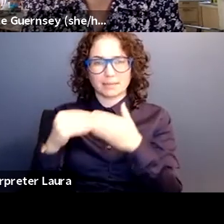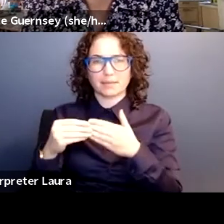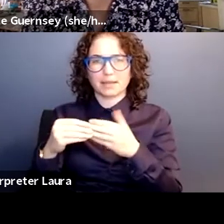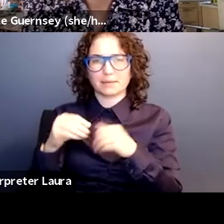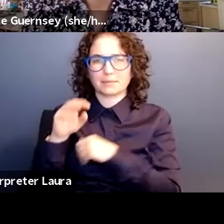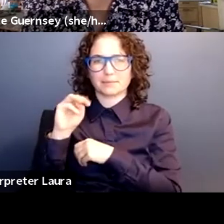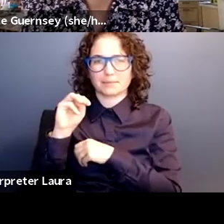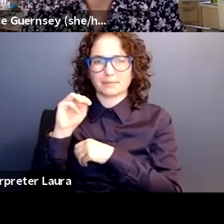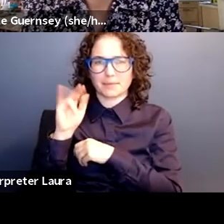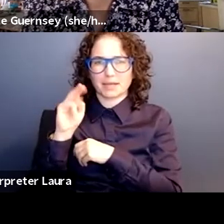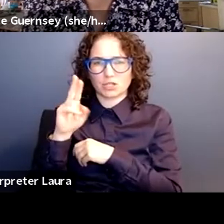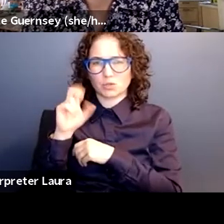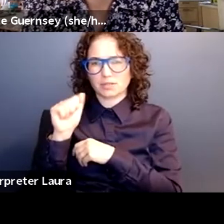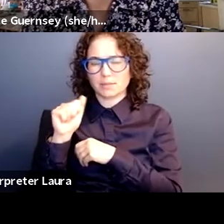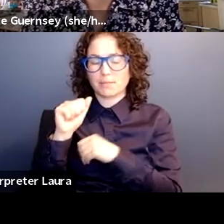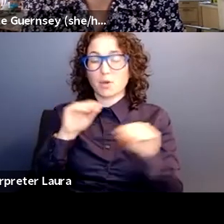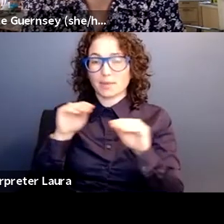MIUSA, Mobility International,